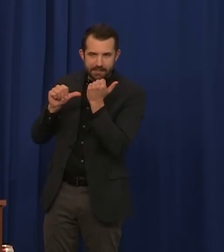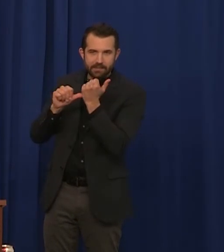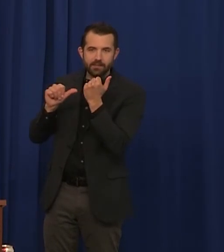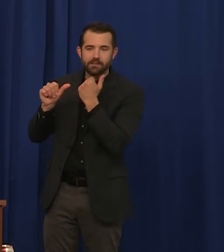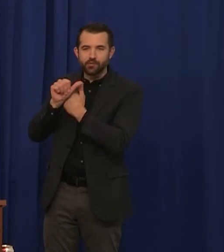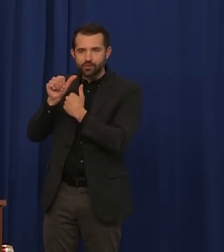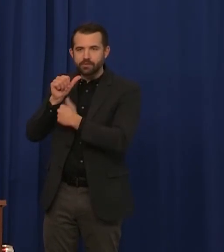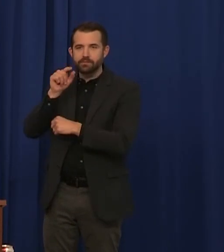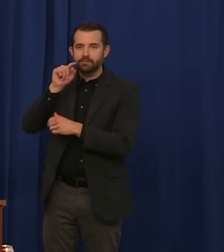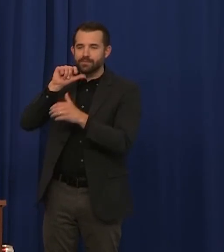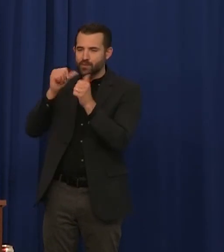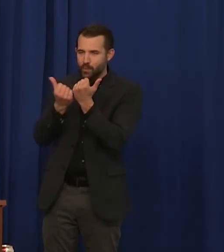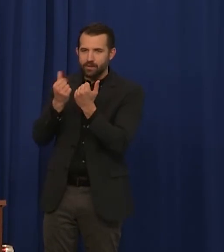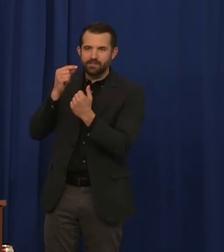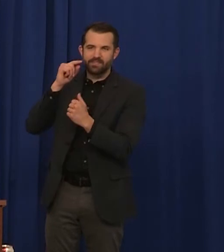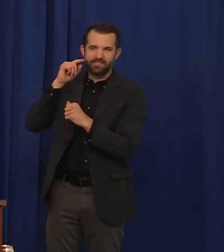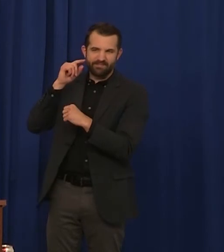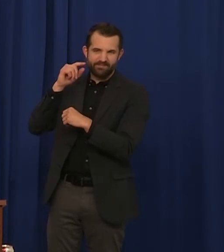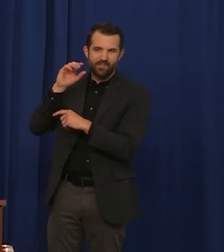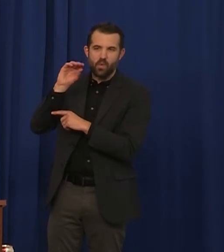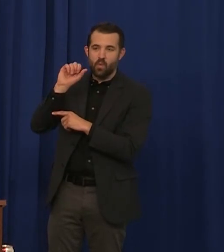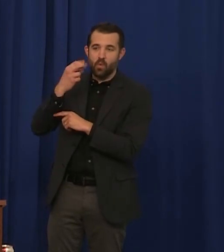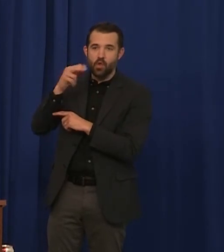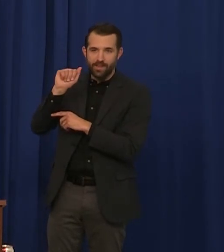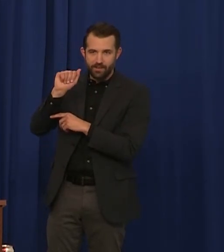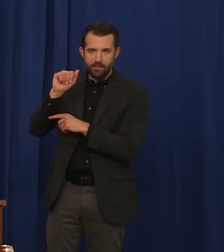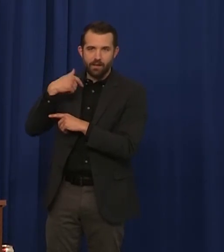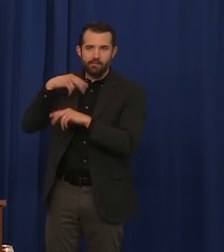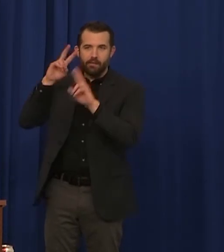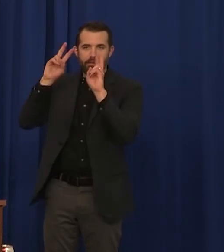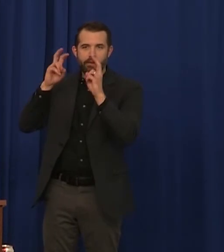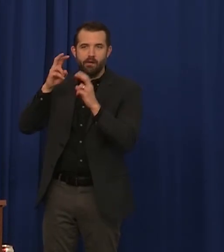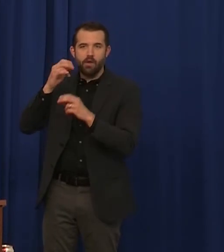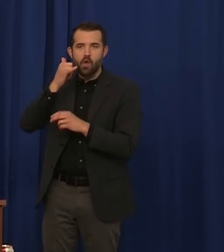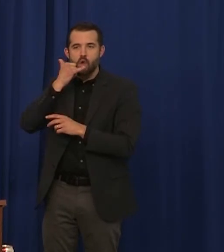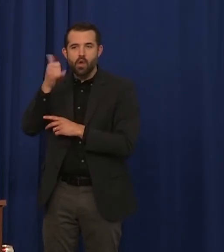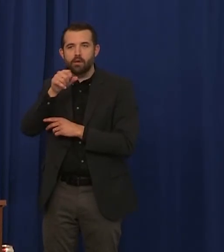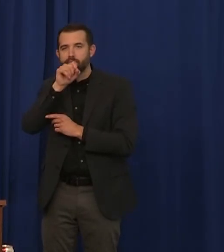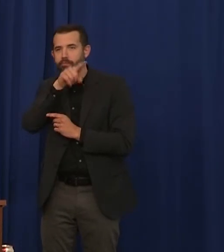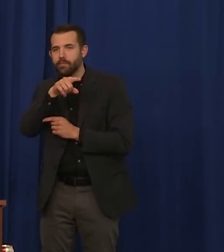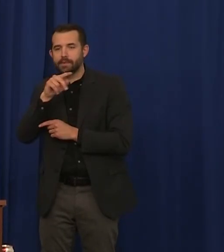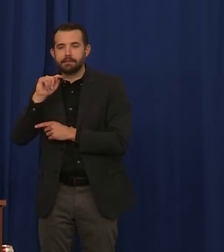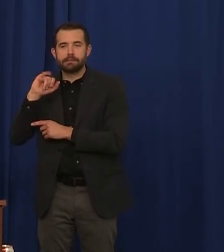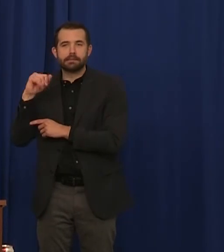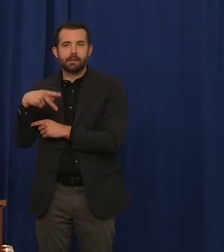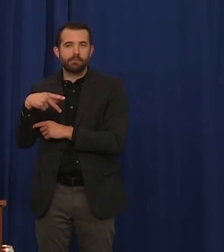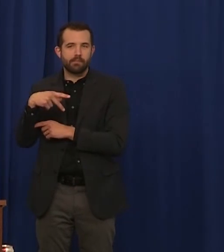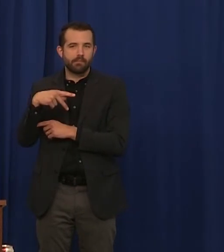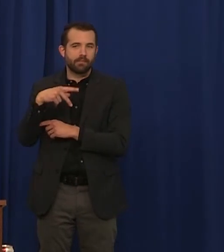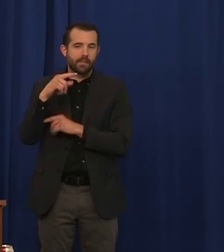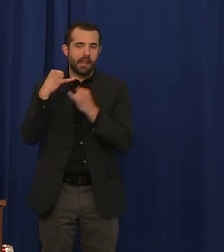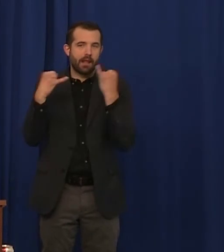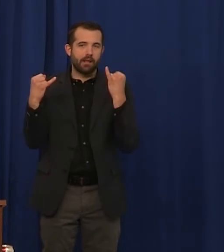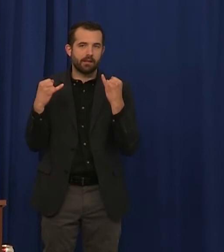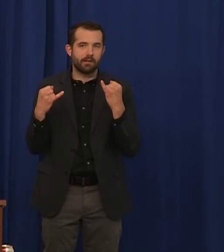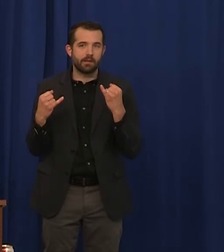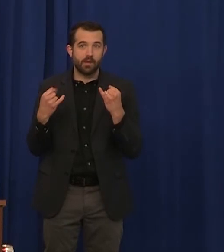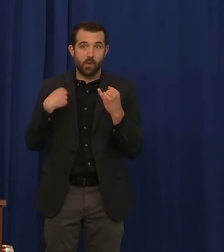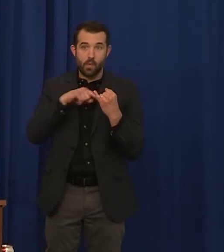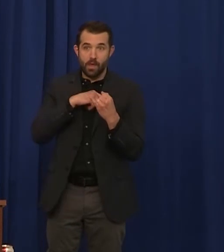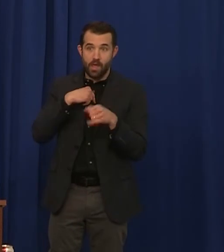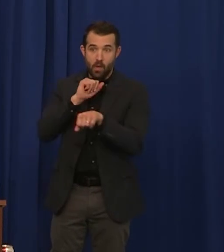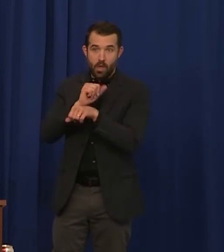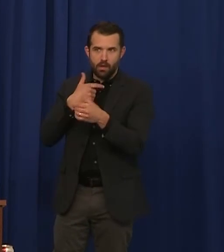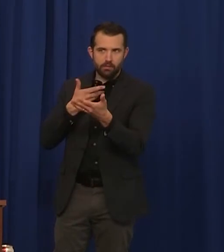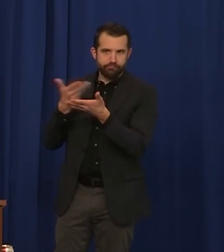tip line, and we work closely with U.S. Department of Labor, OSHA, and so we would